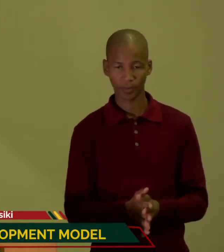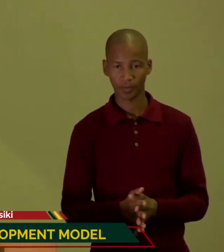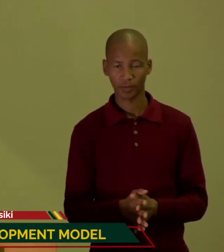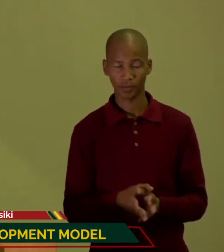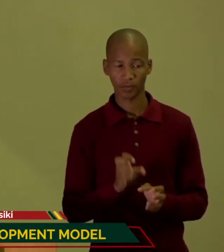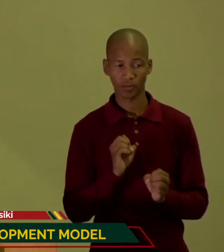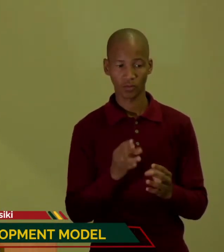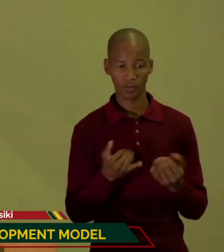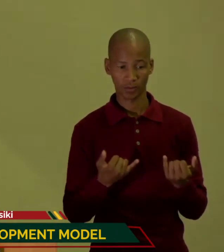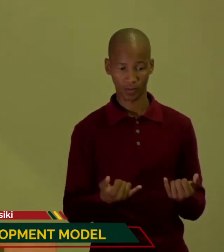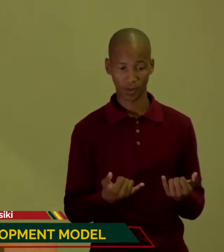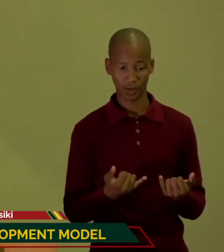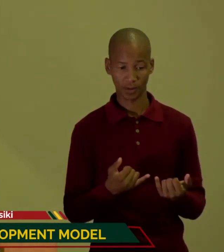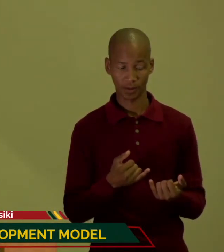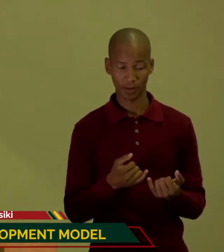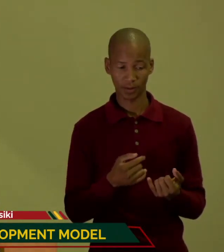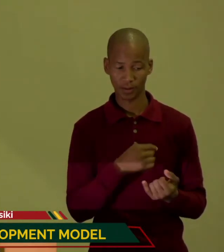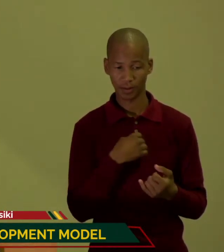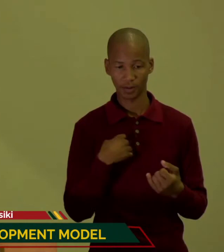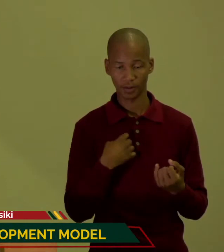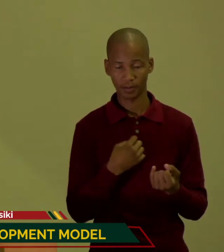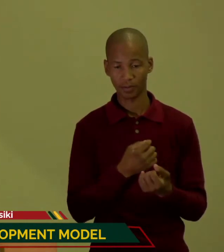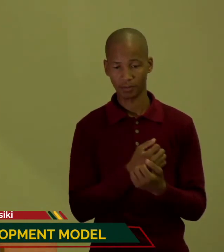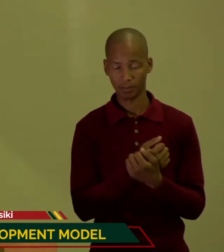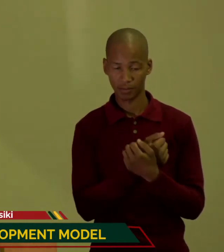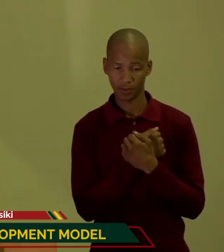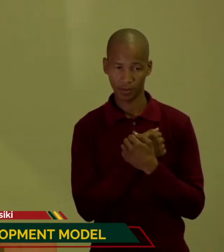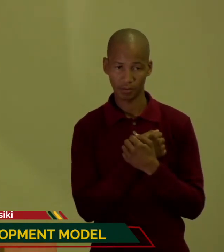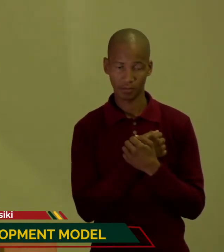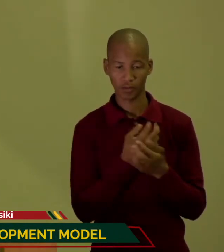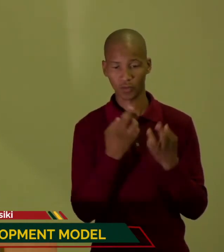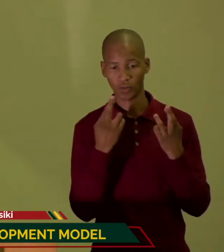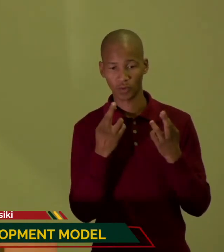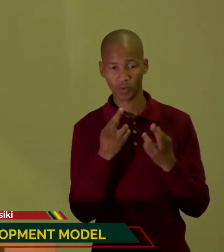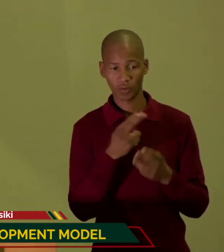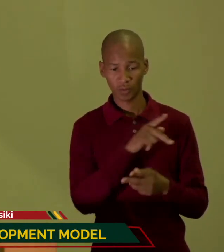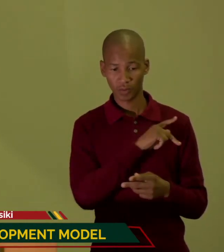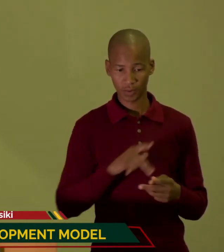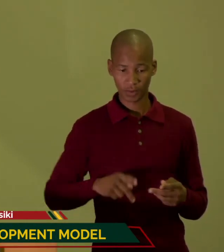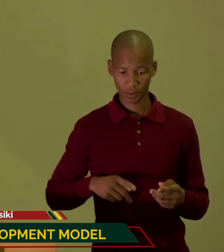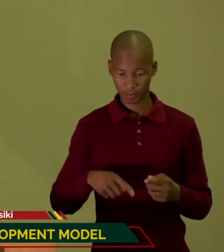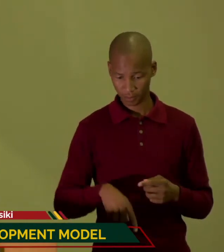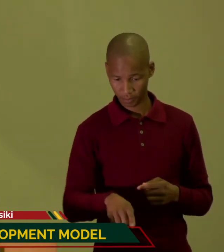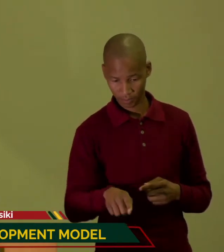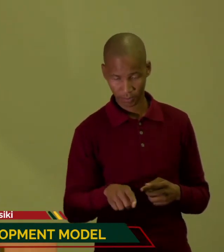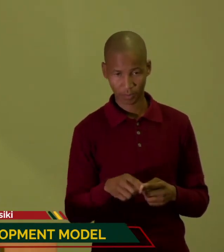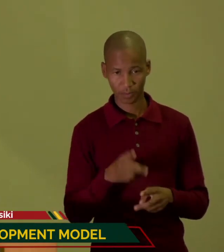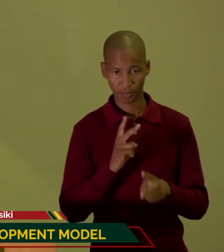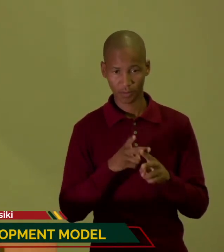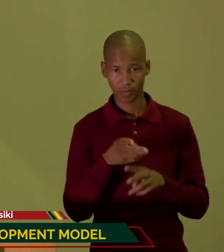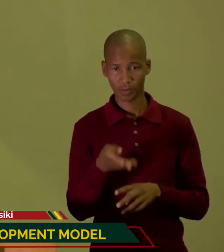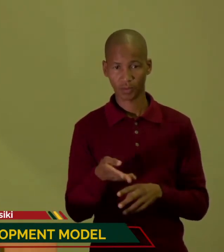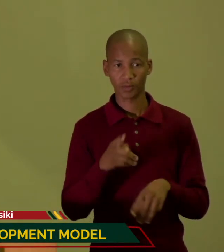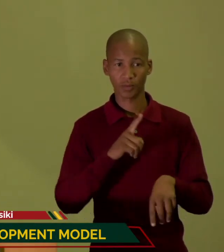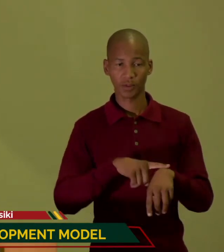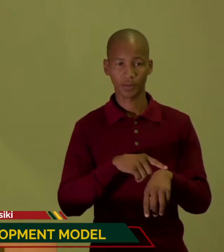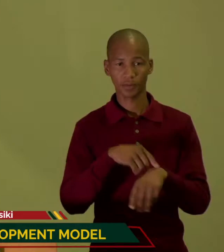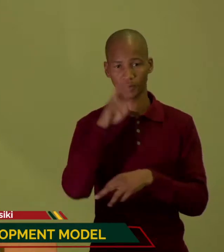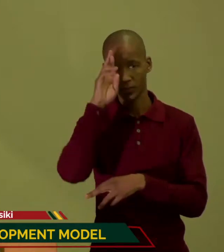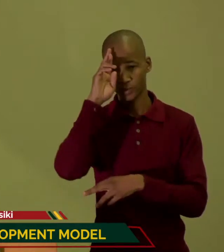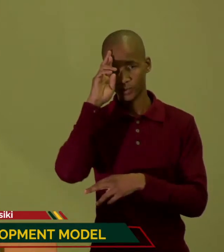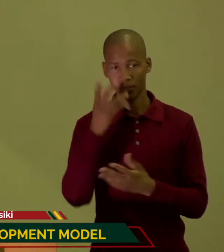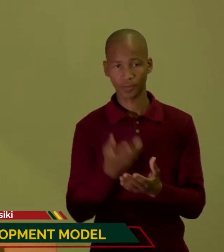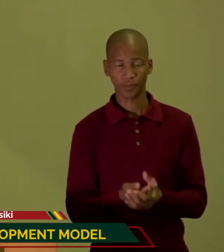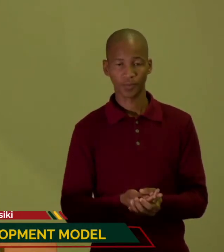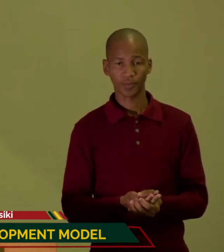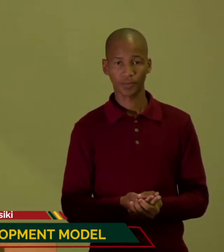love at this time, Ntobana Abekhona president in that commemoration. As we